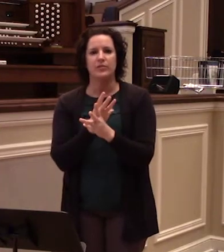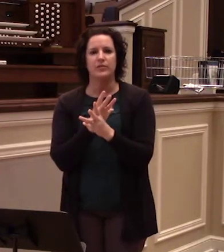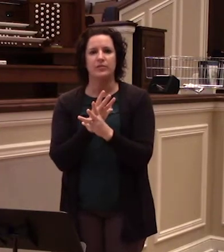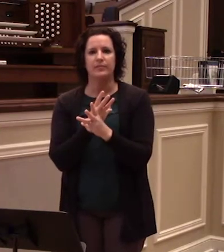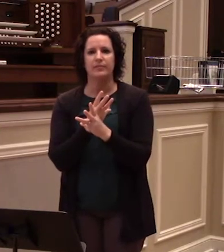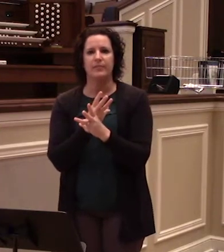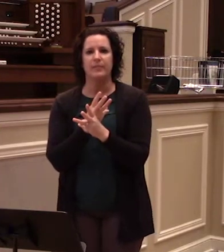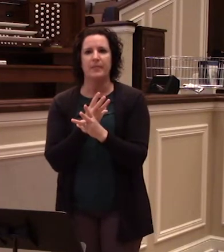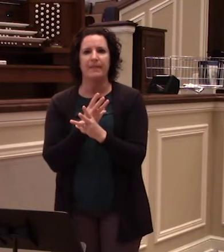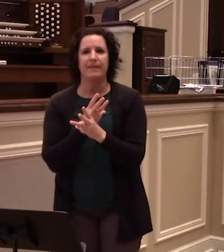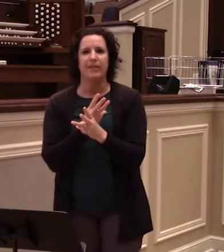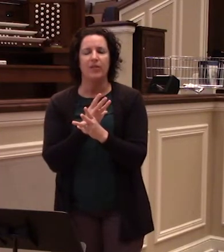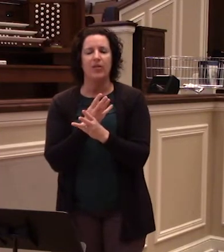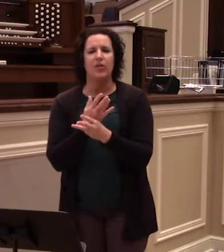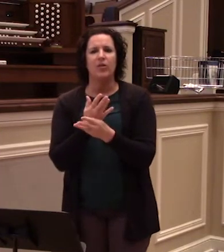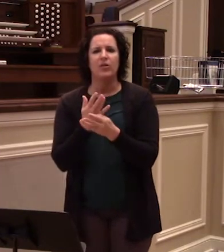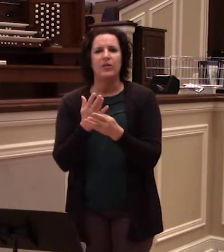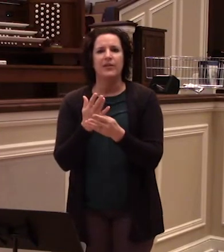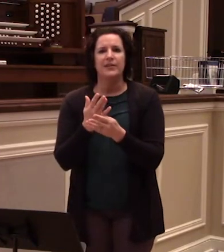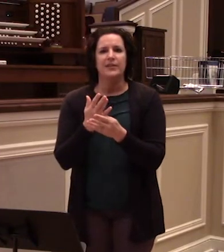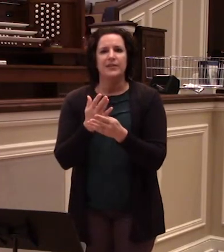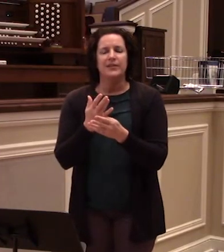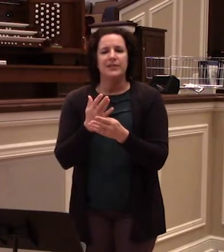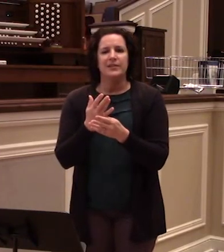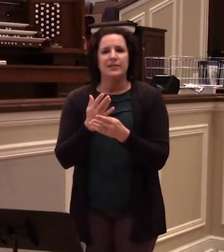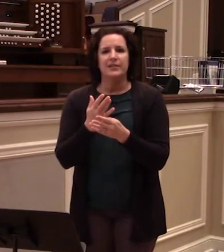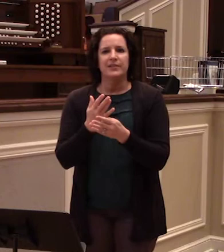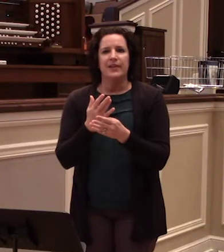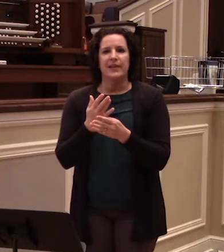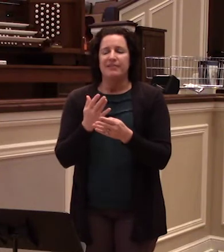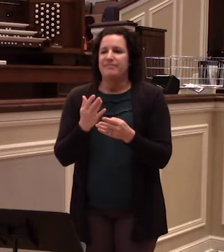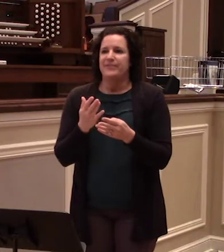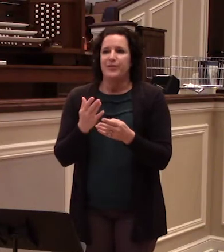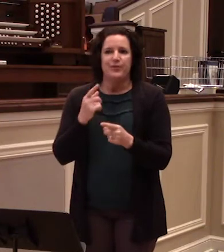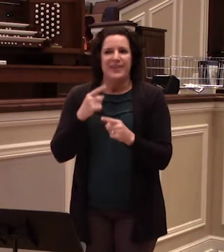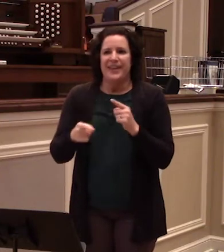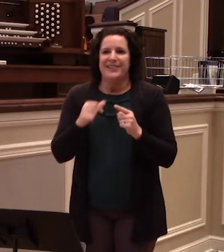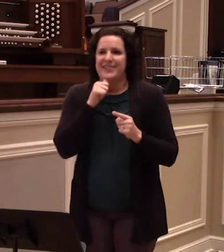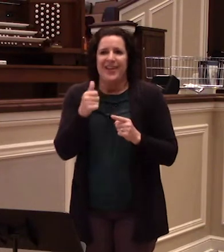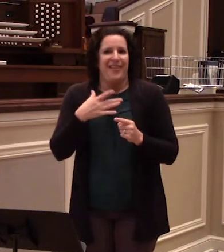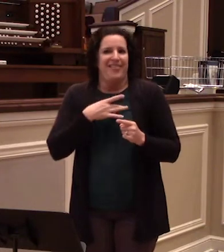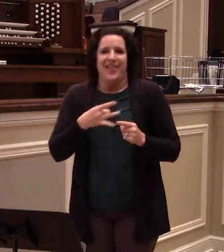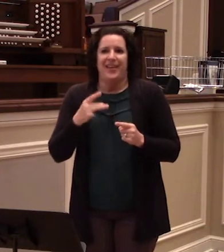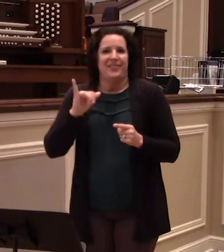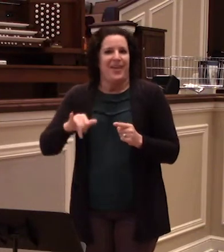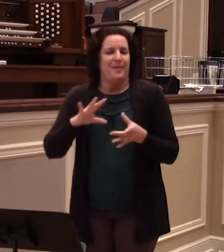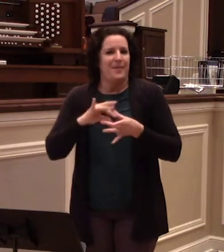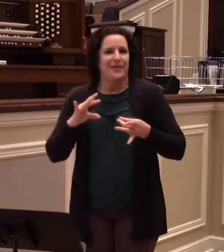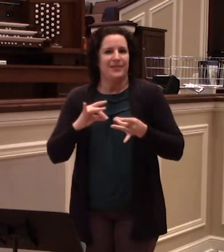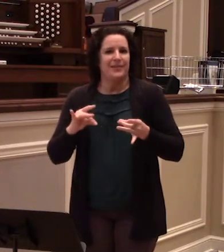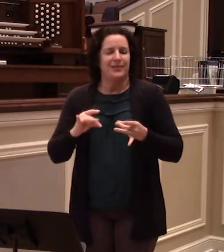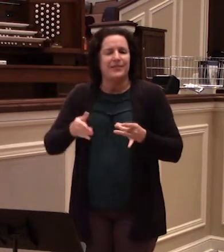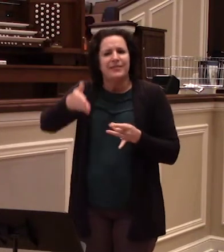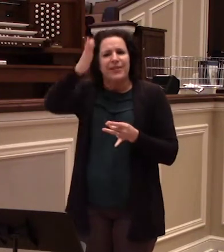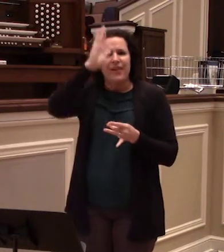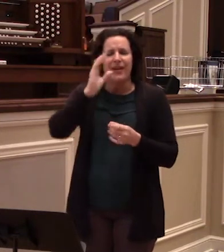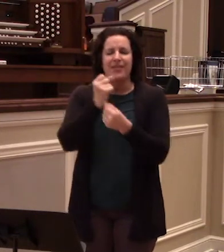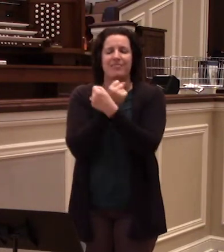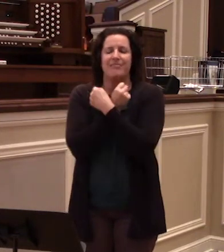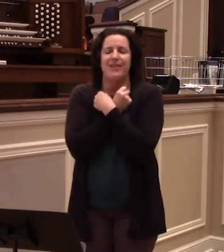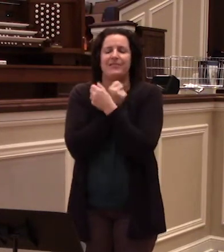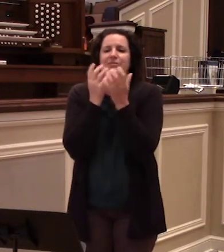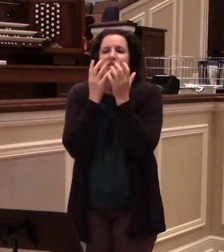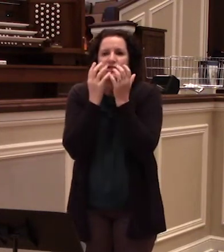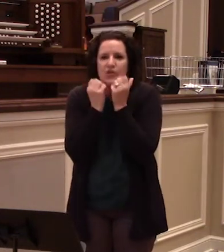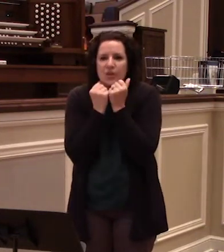What don't you like about that message? God loves you. That's all of the scripture